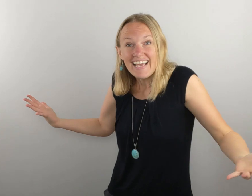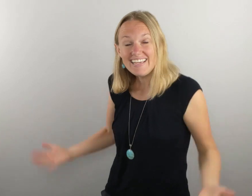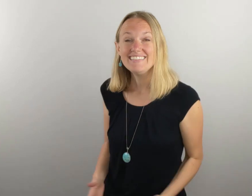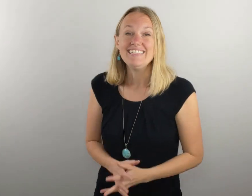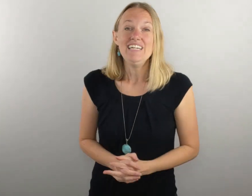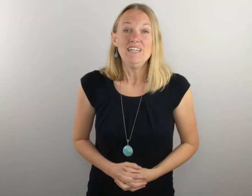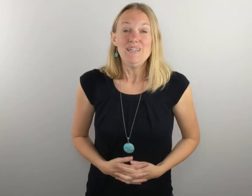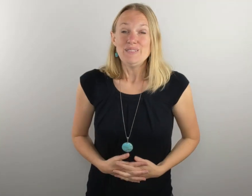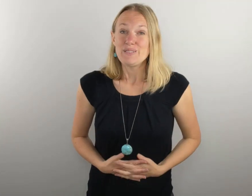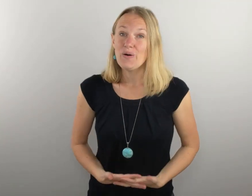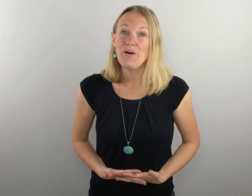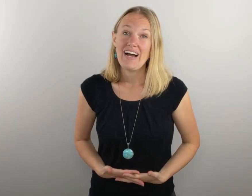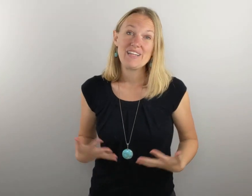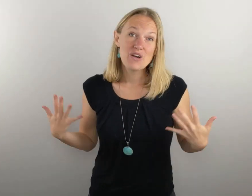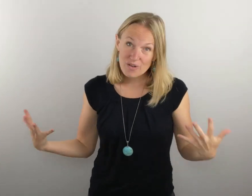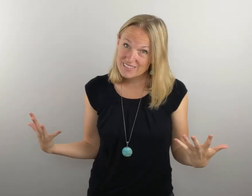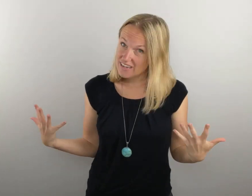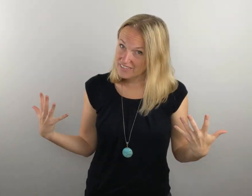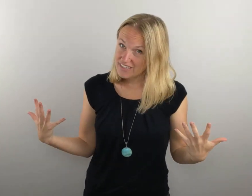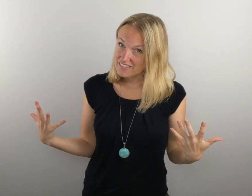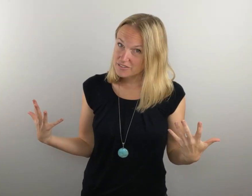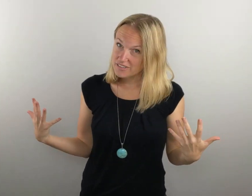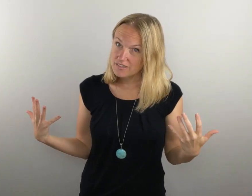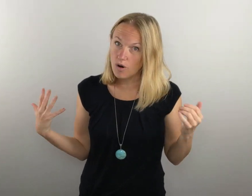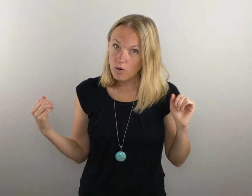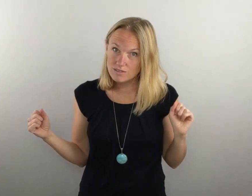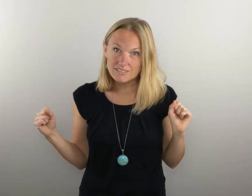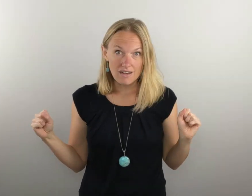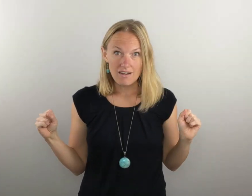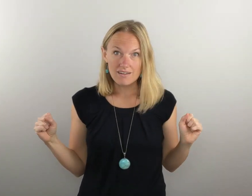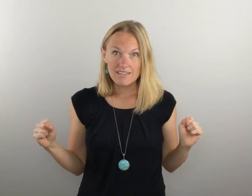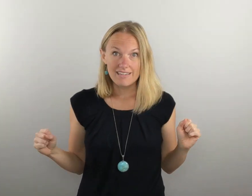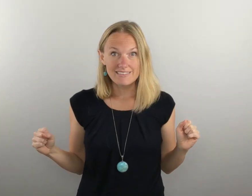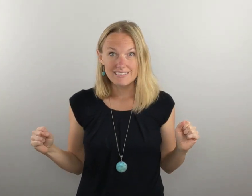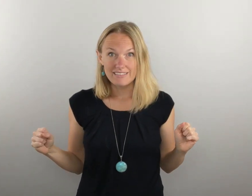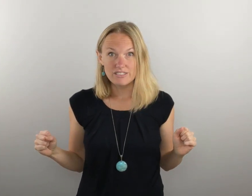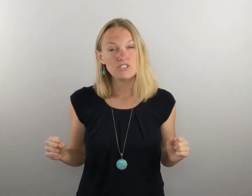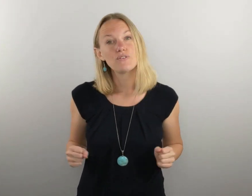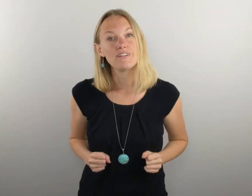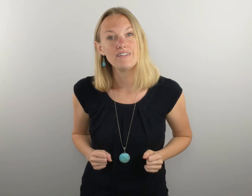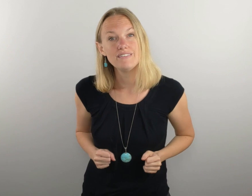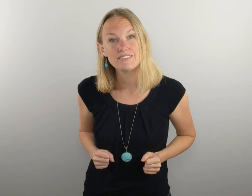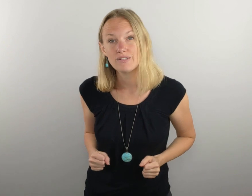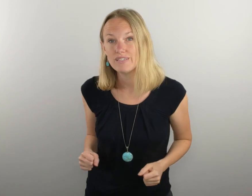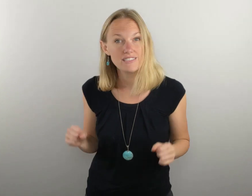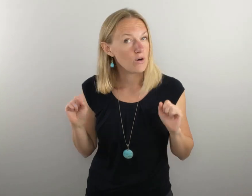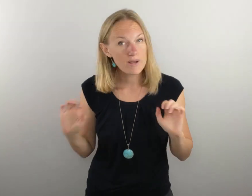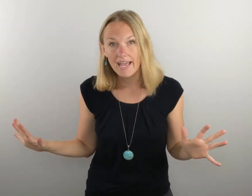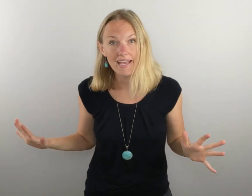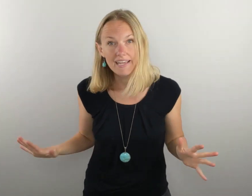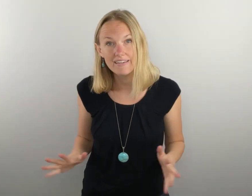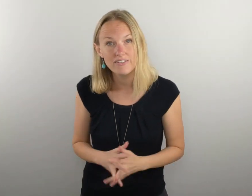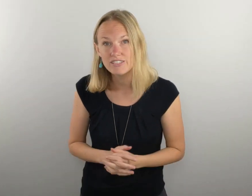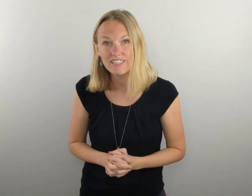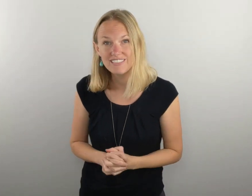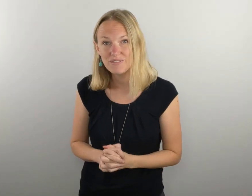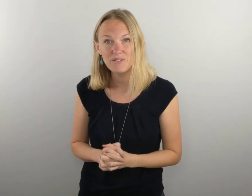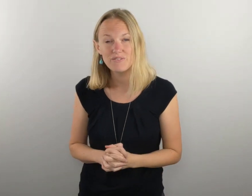Okay, so I know it's not very often we learn a whole song in a single tutorial, so it's okay if you're gonna do it over a